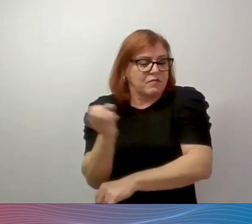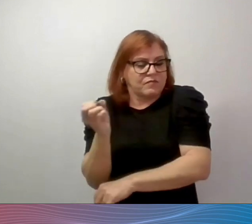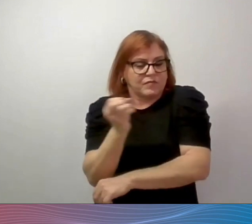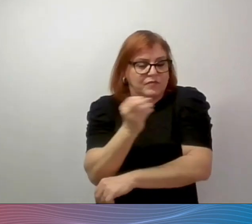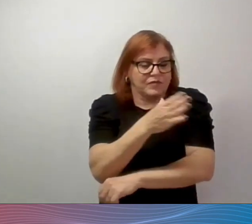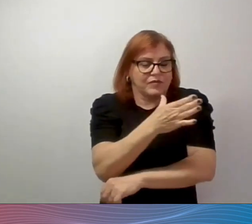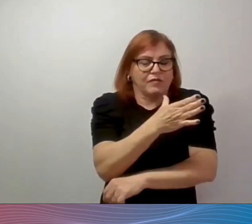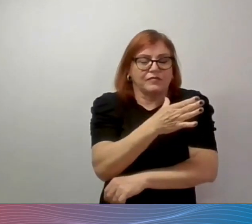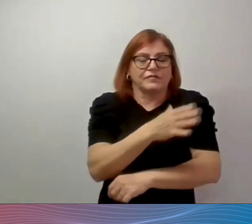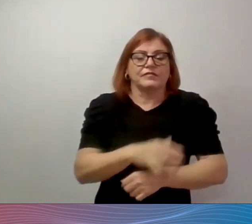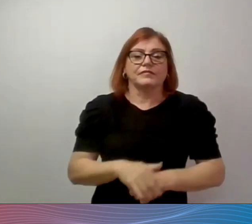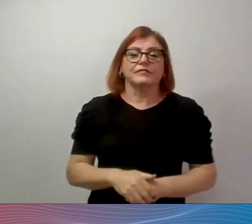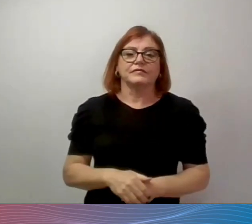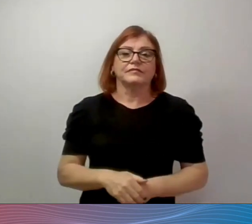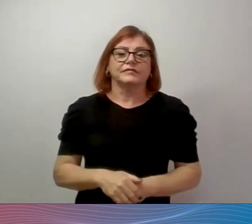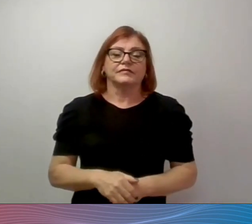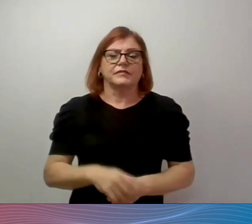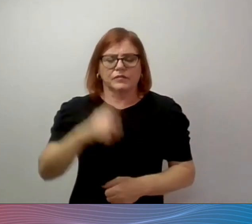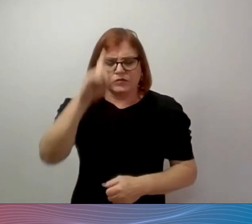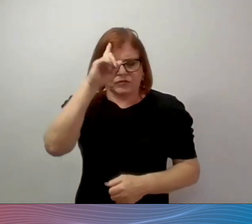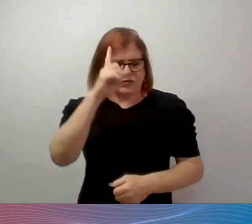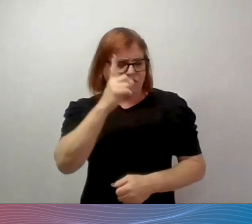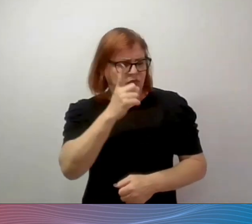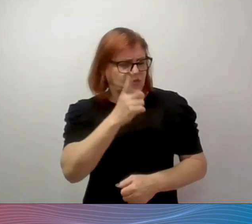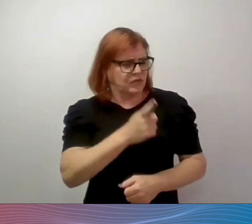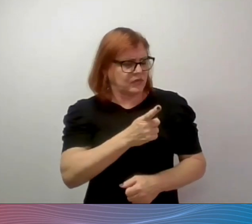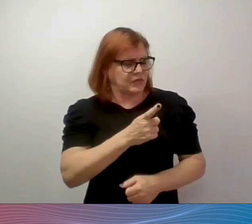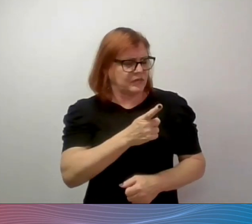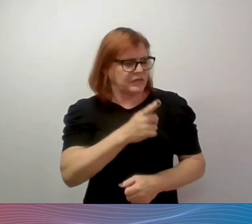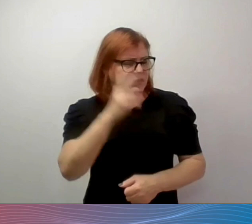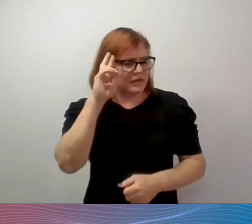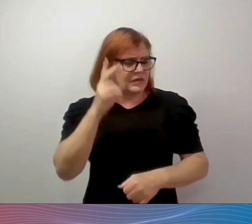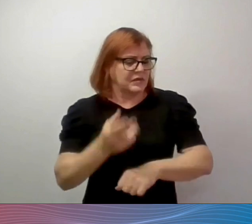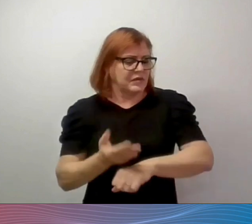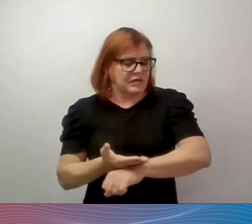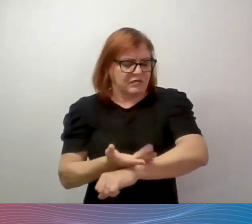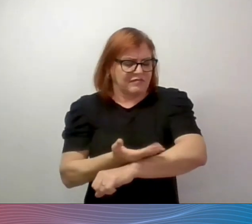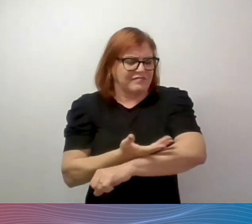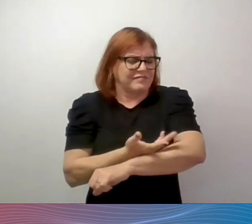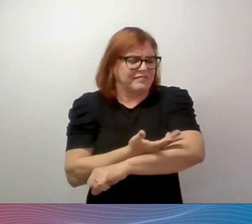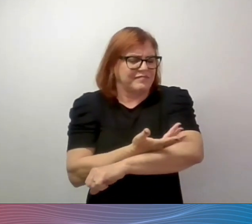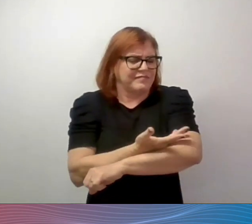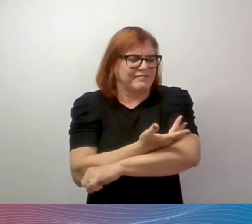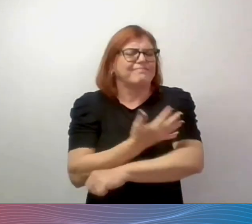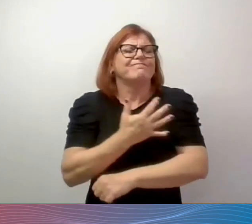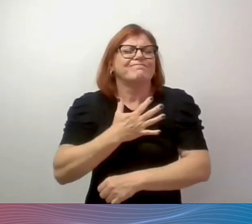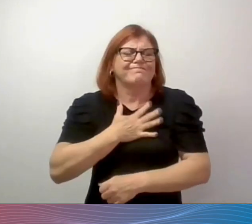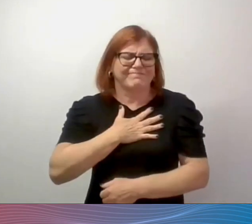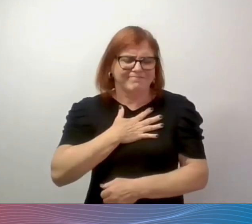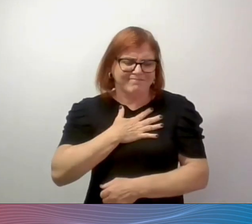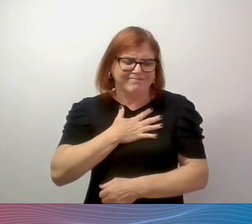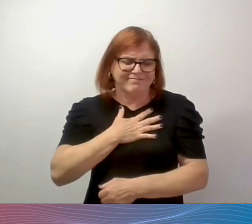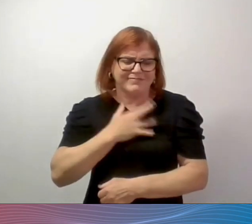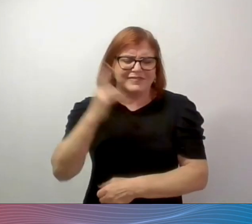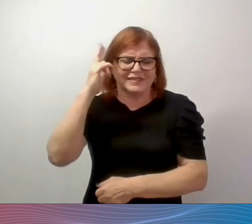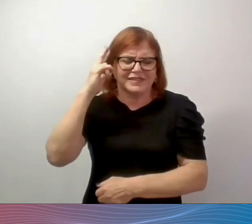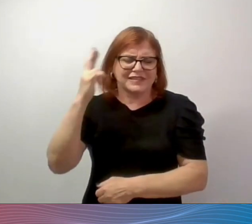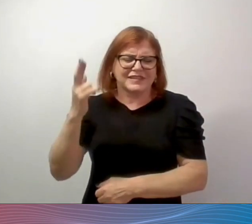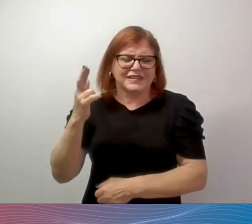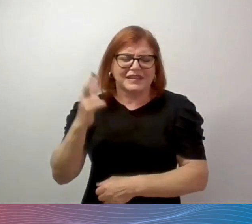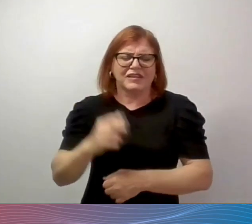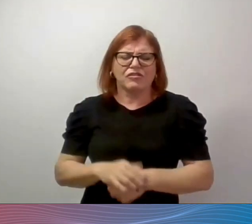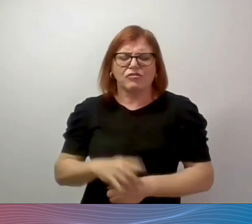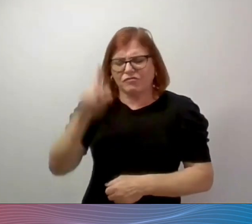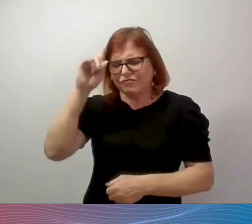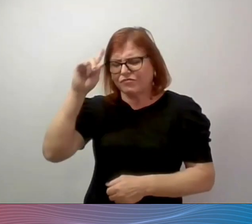Senhor, domine a minha emoção. Lord, govern my emotions. Senhor, venha dominar a minha vontade.